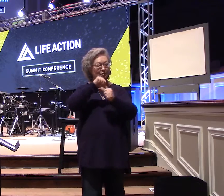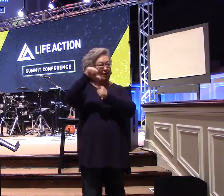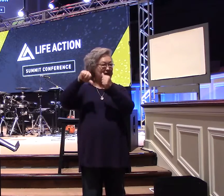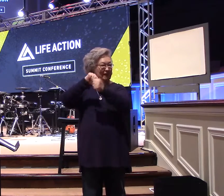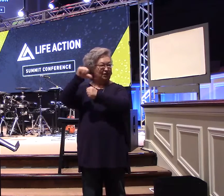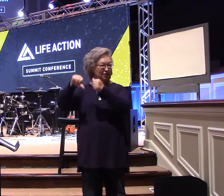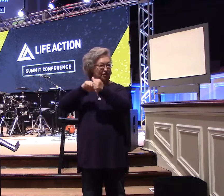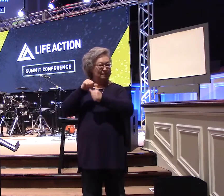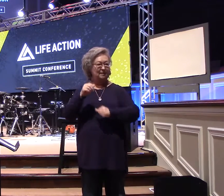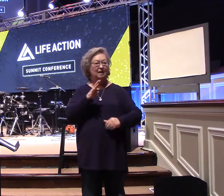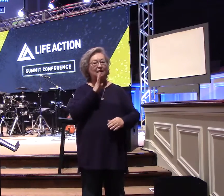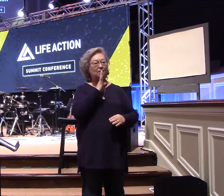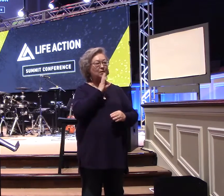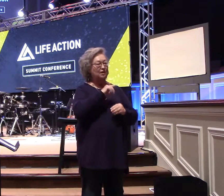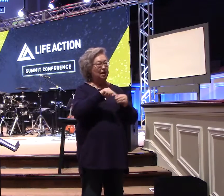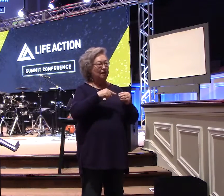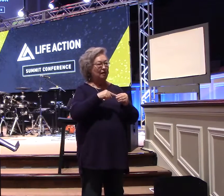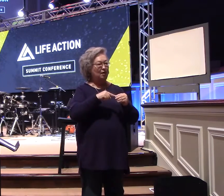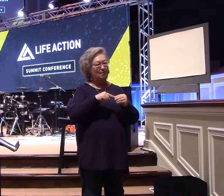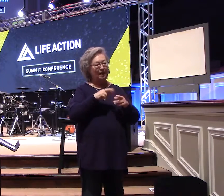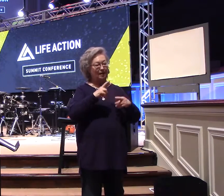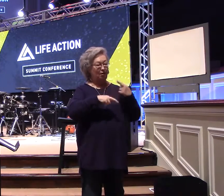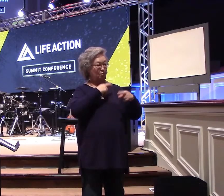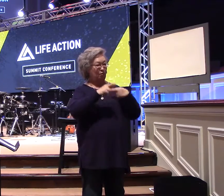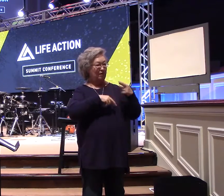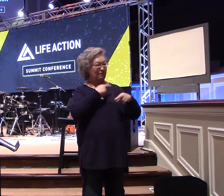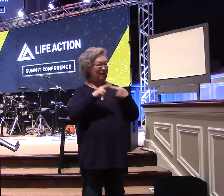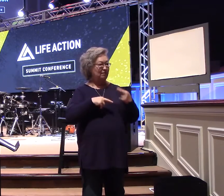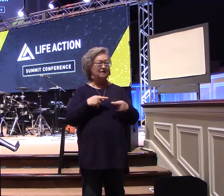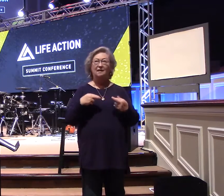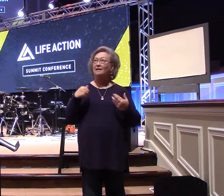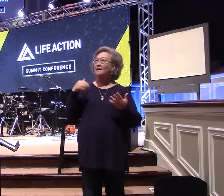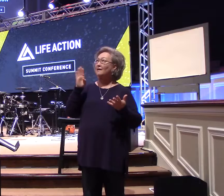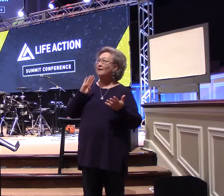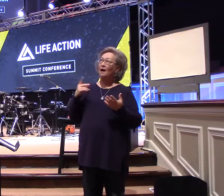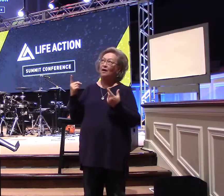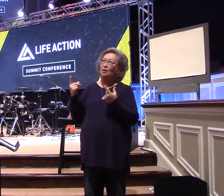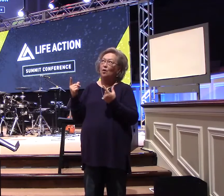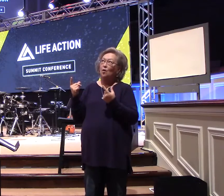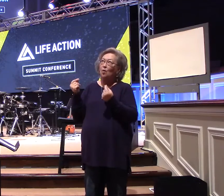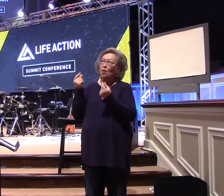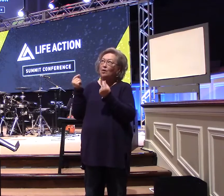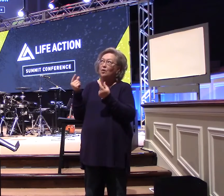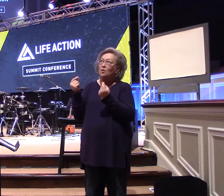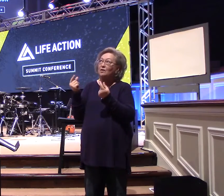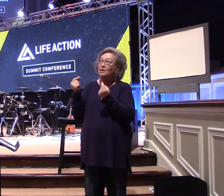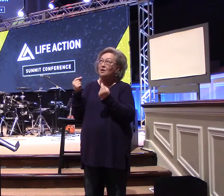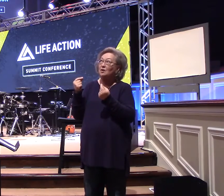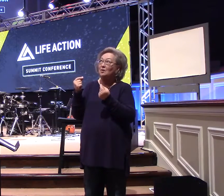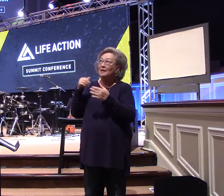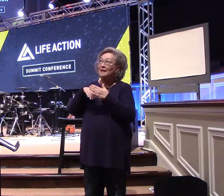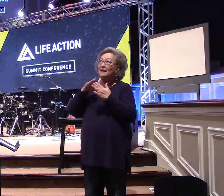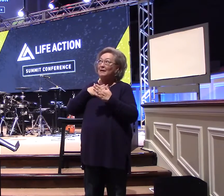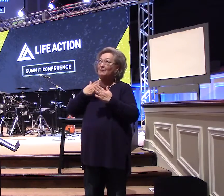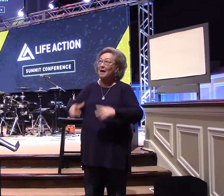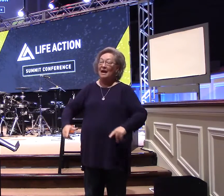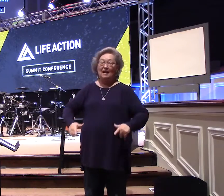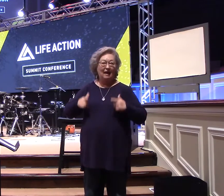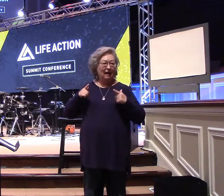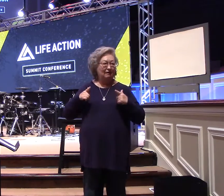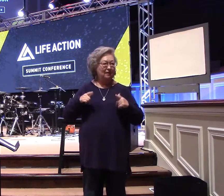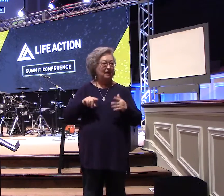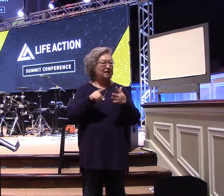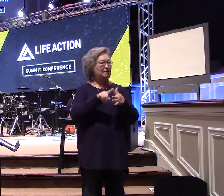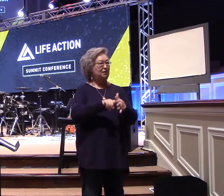about revival and saying, God, what do you want to do in my life? A lot of times it just starts from the people that I do life with